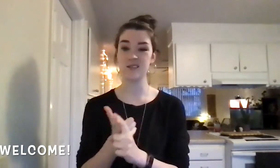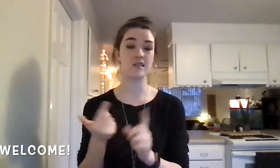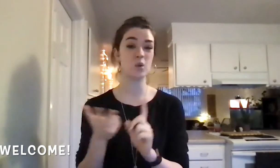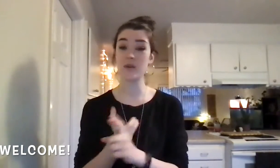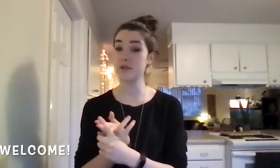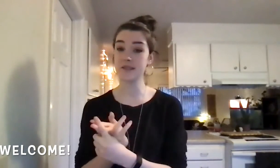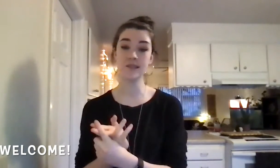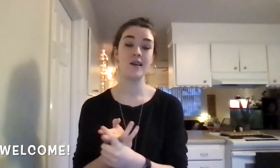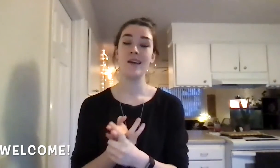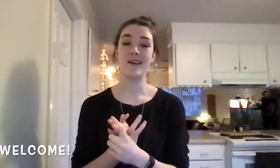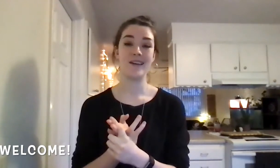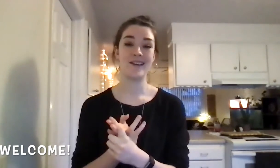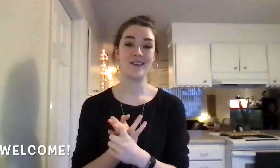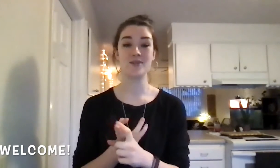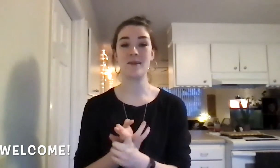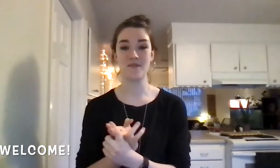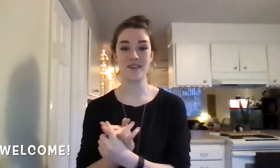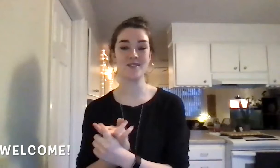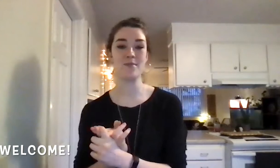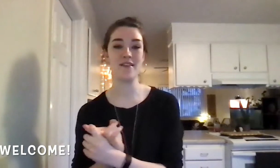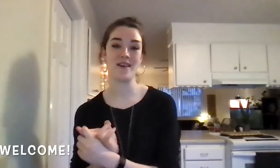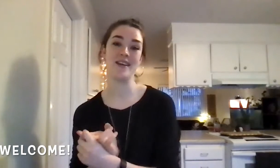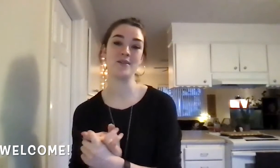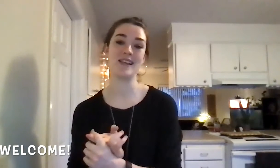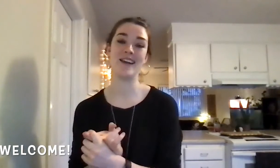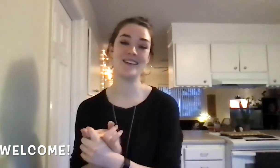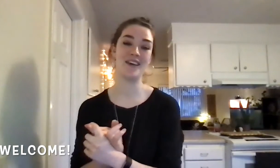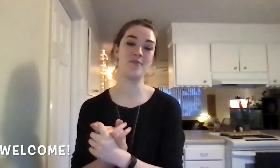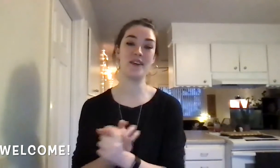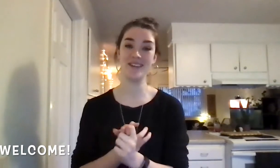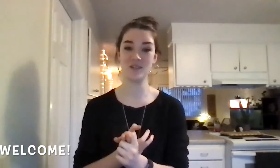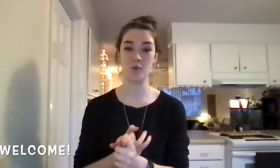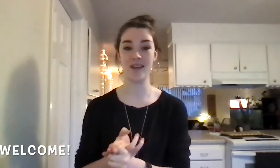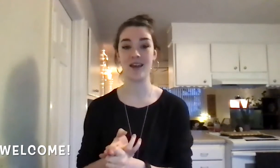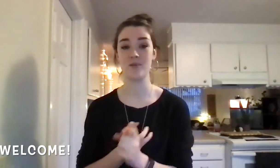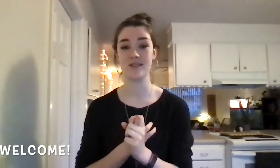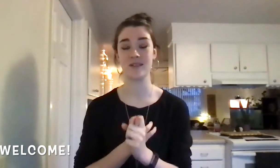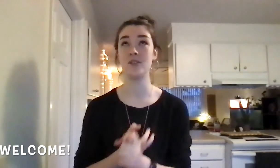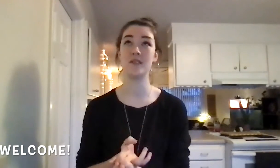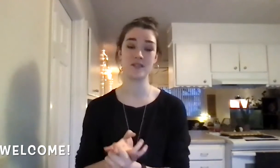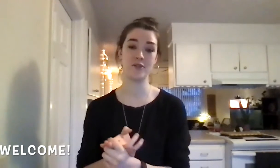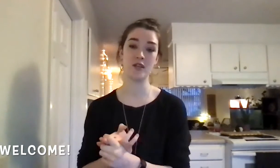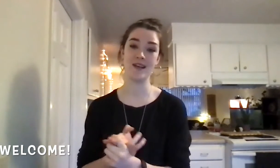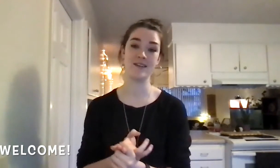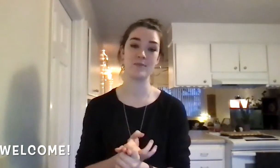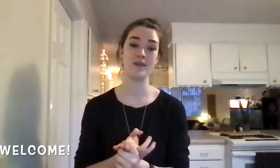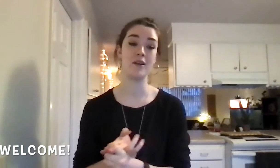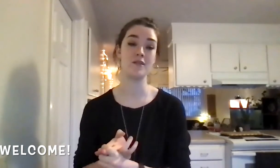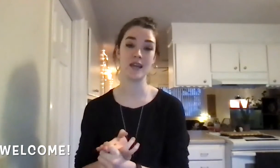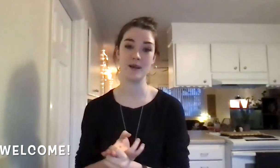plants, squirrels, those types of things that we might find outside. Earlier this week I was loving the sunshine and spending a lot of time